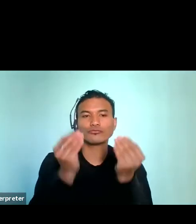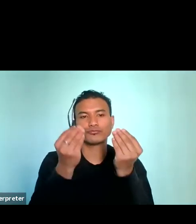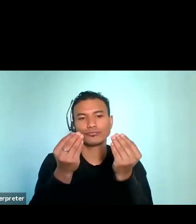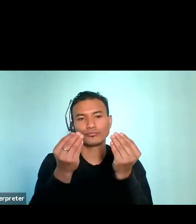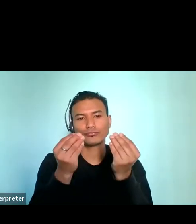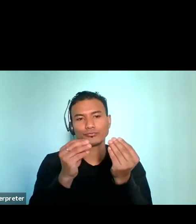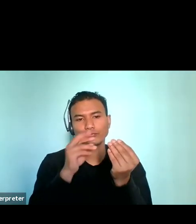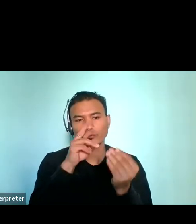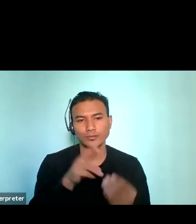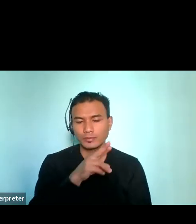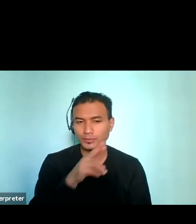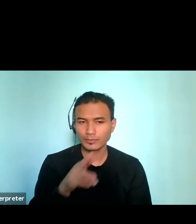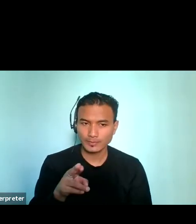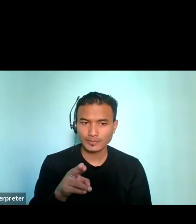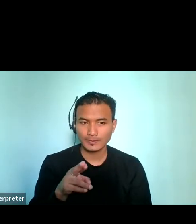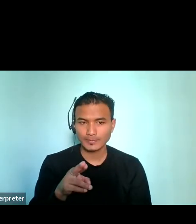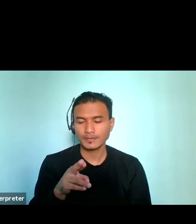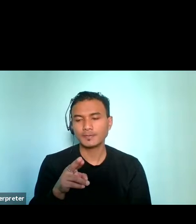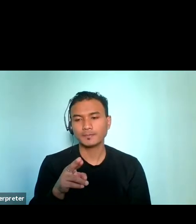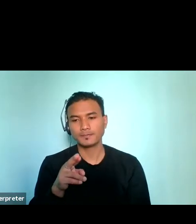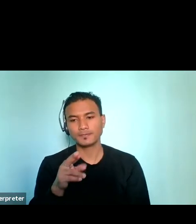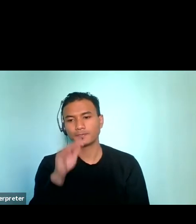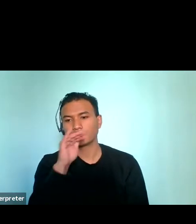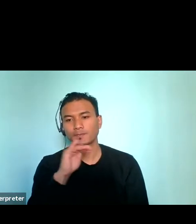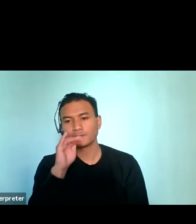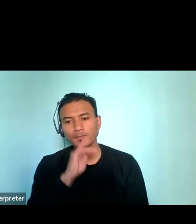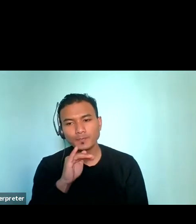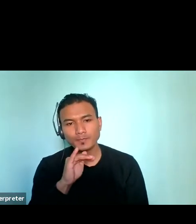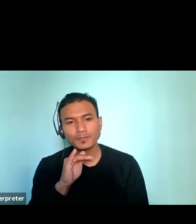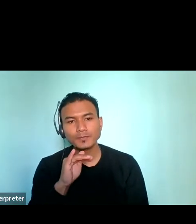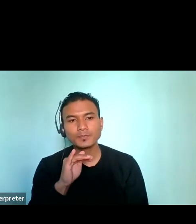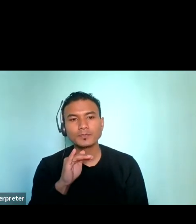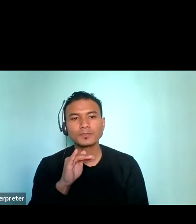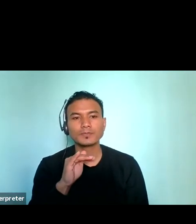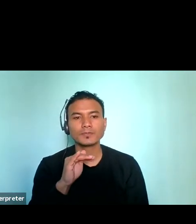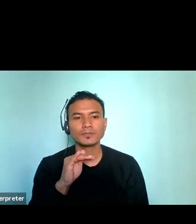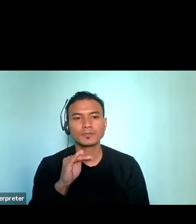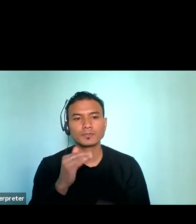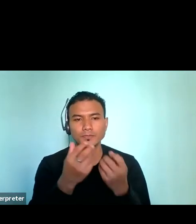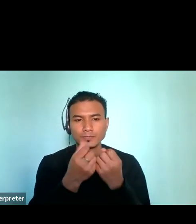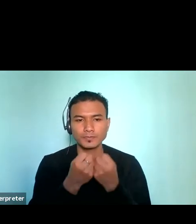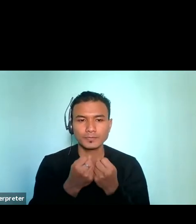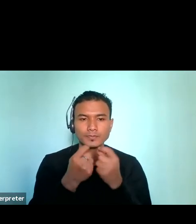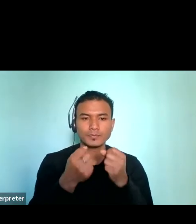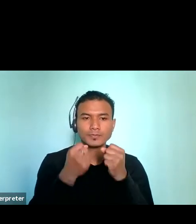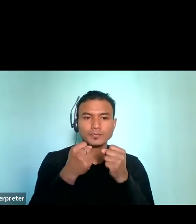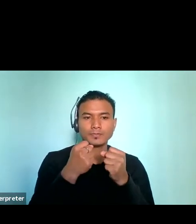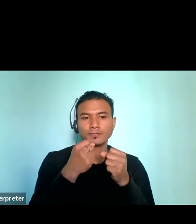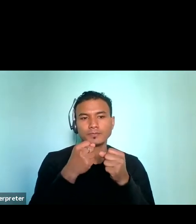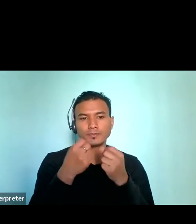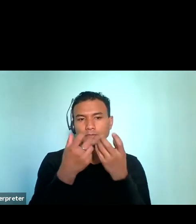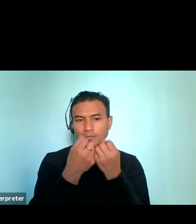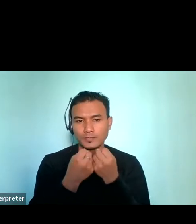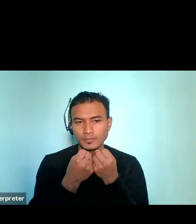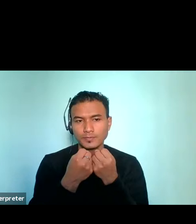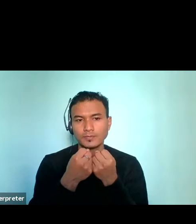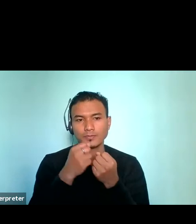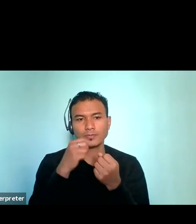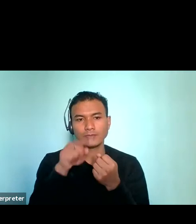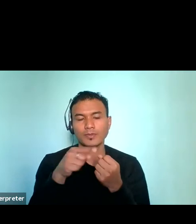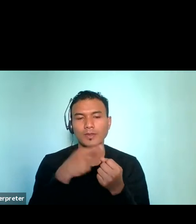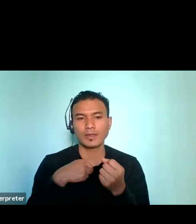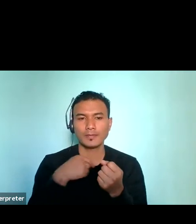and also having trained youth and capacitated youth by the end of